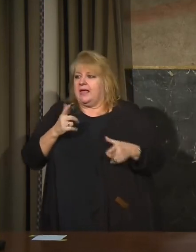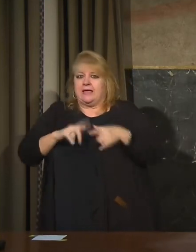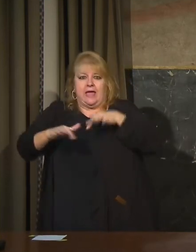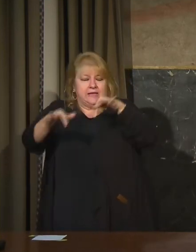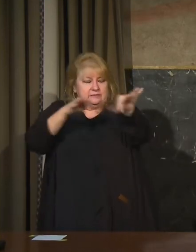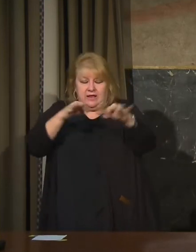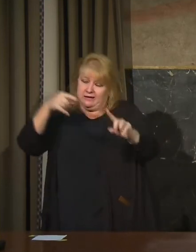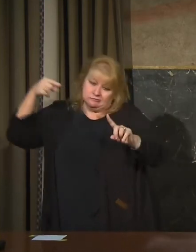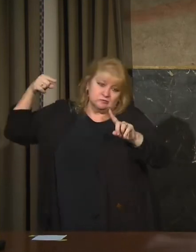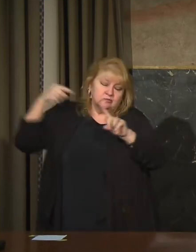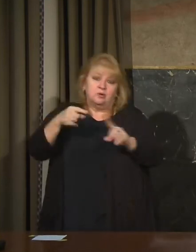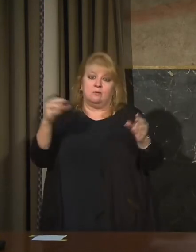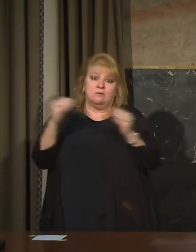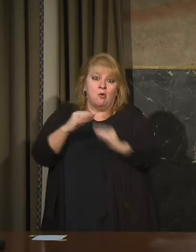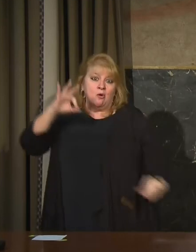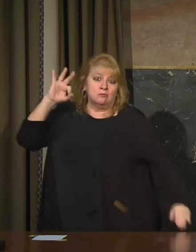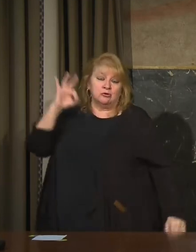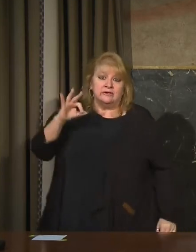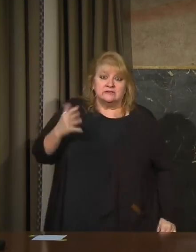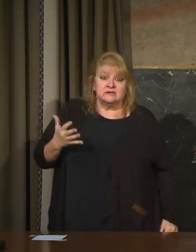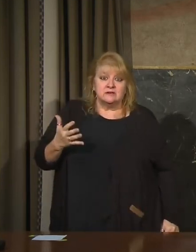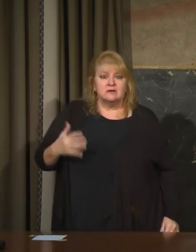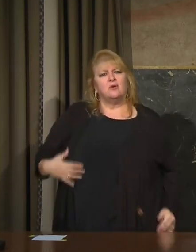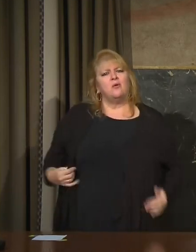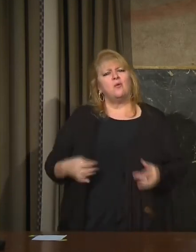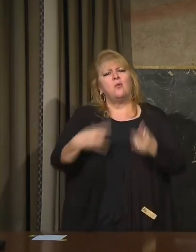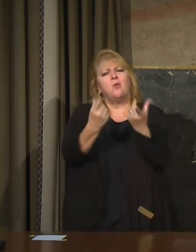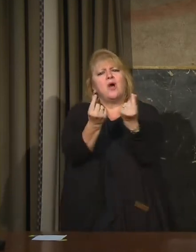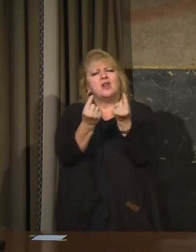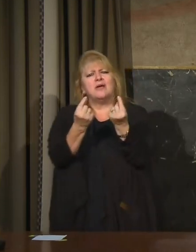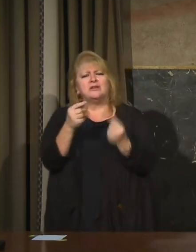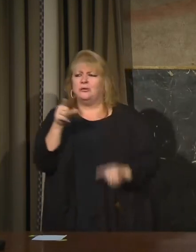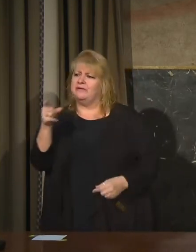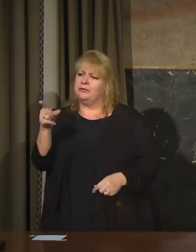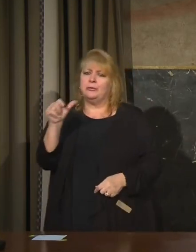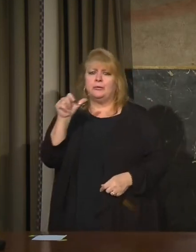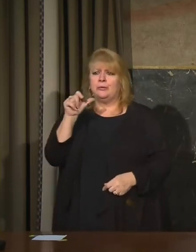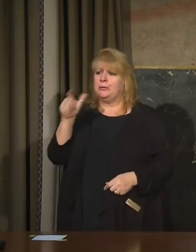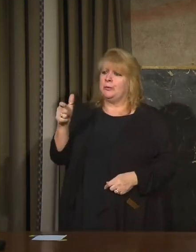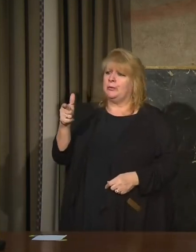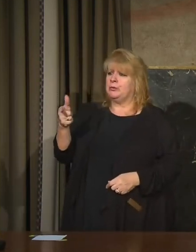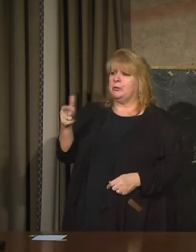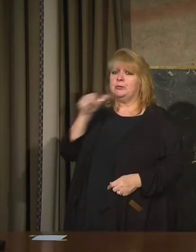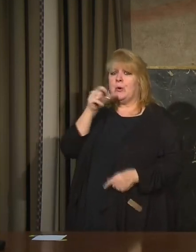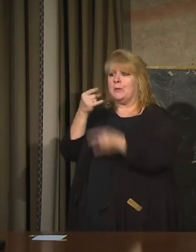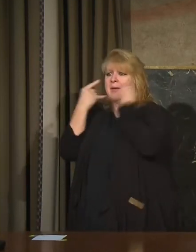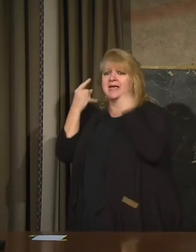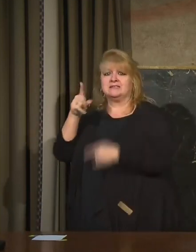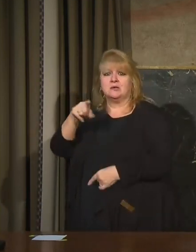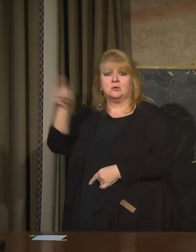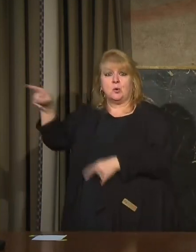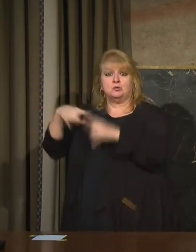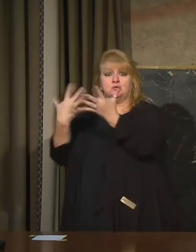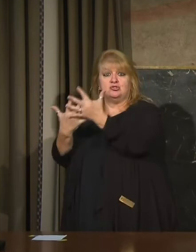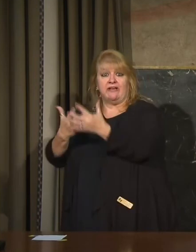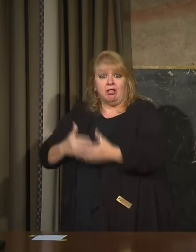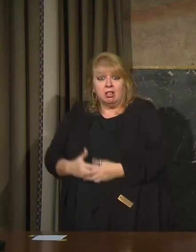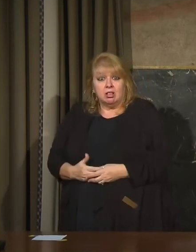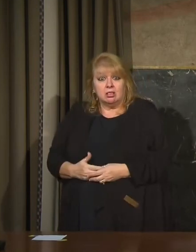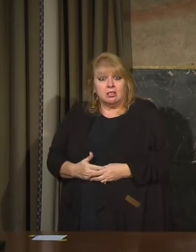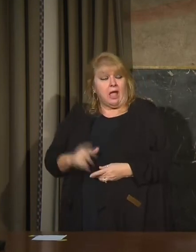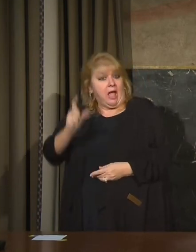if what are we going to do? Start locking people up if they insist on not wearing a mask when they should?